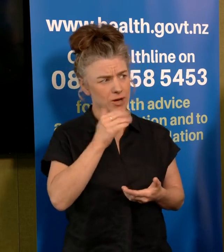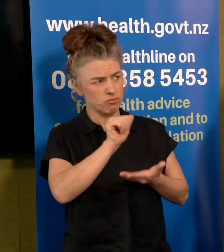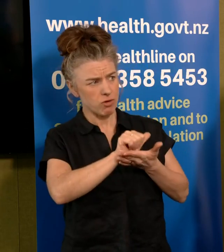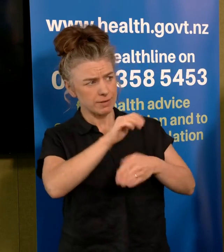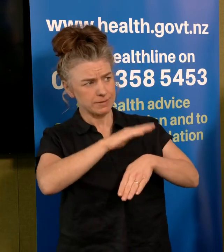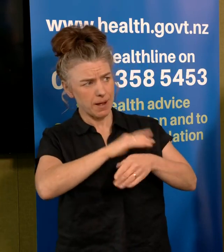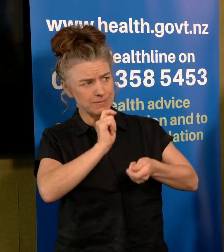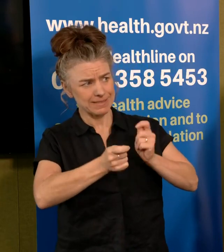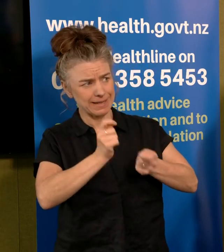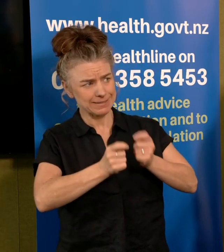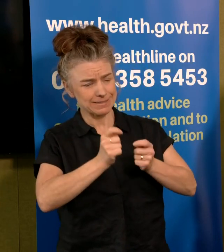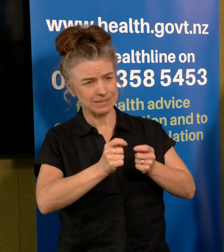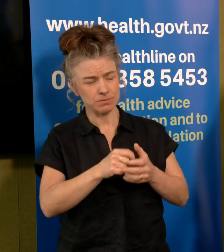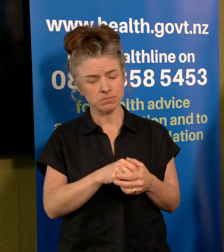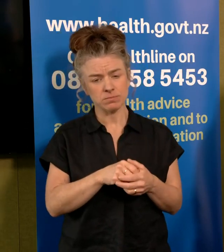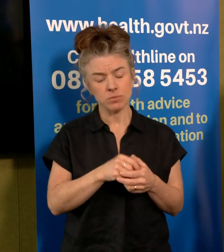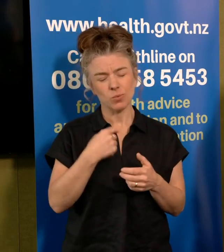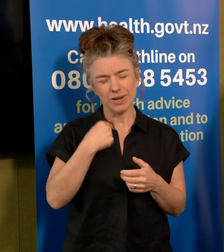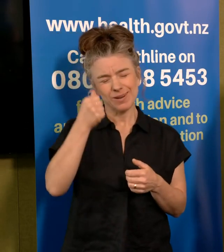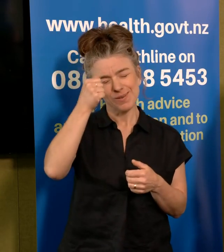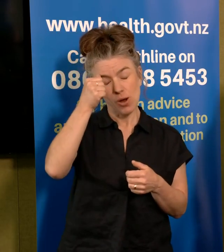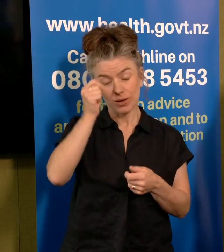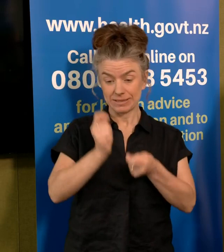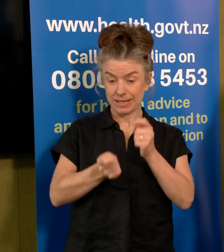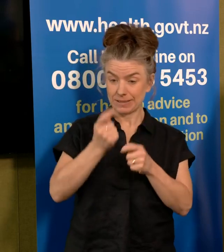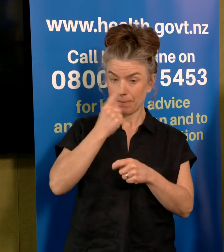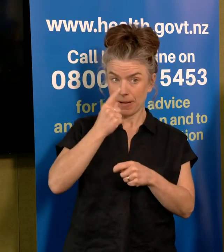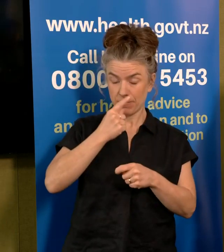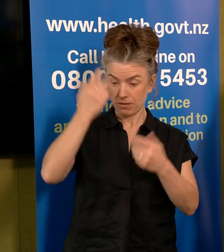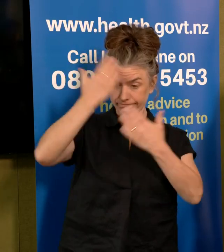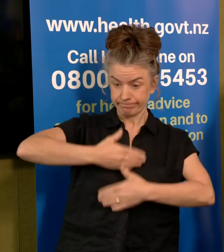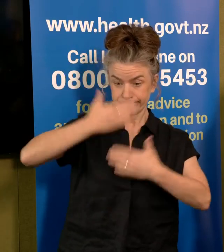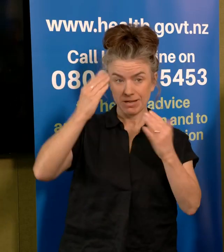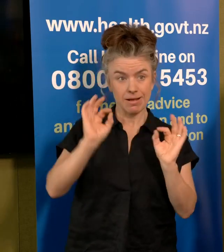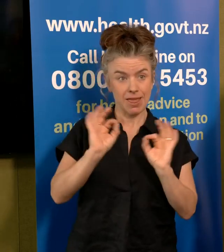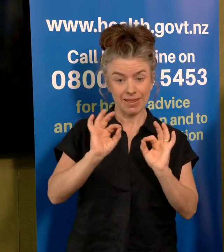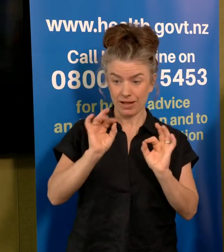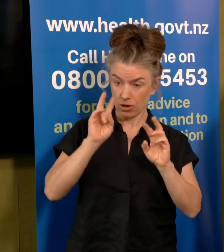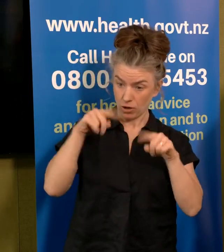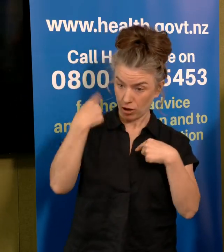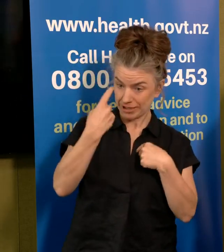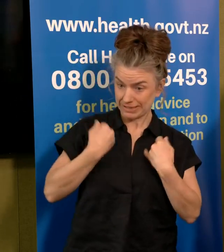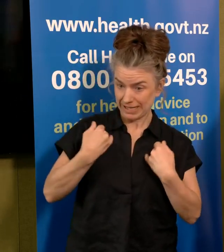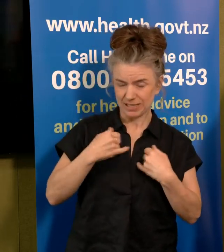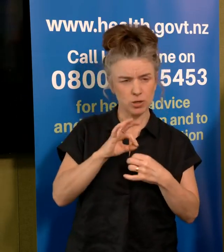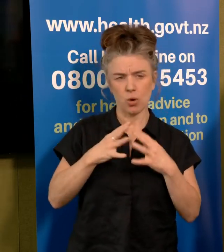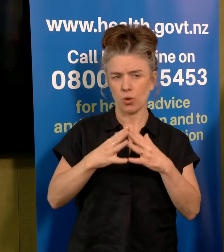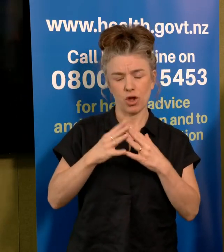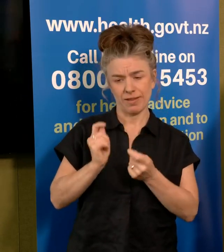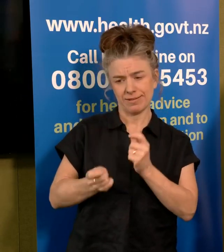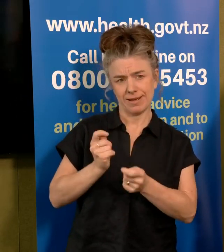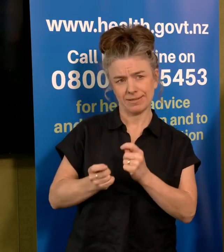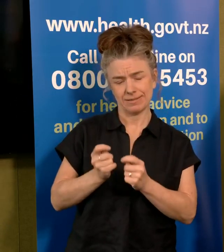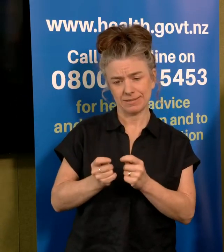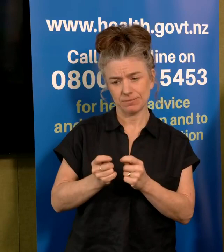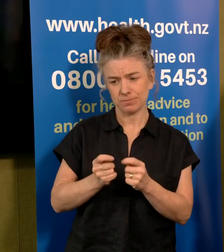good idea to test asymptomatic people at the moment on the current evidence available. It is likely to